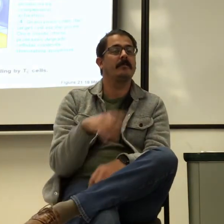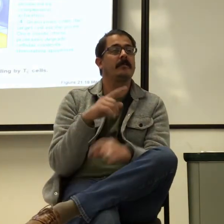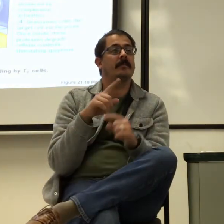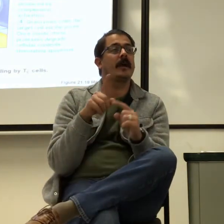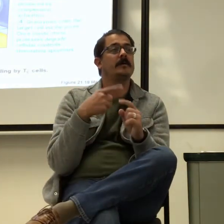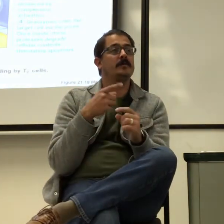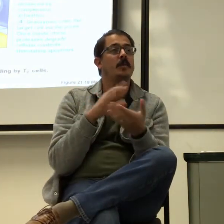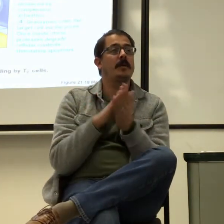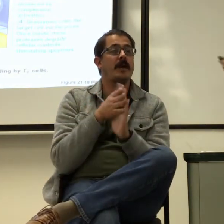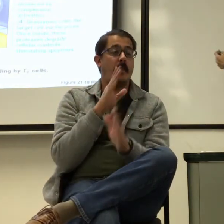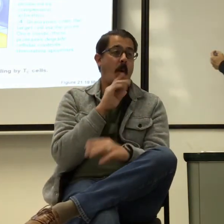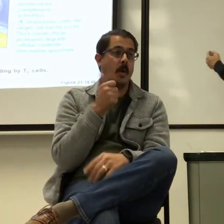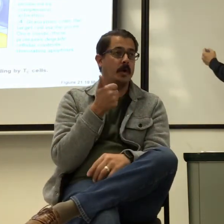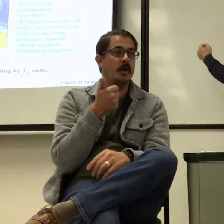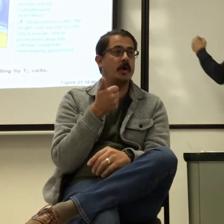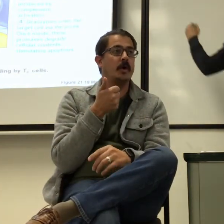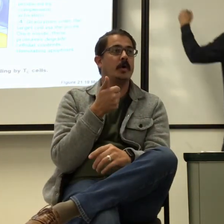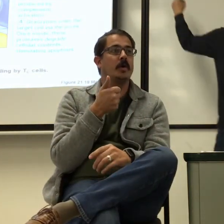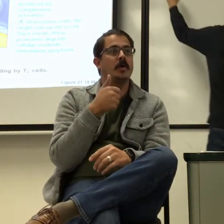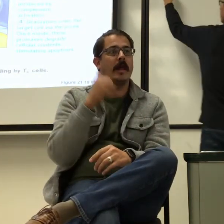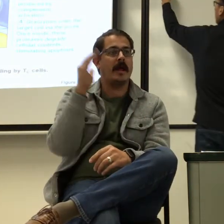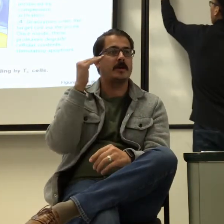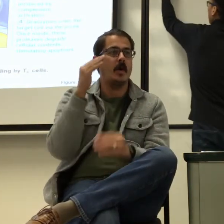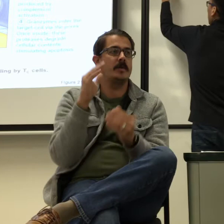So activated